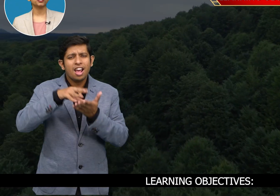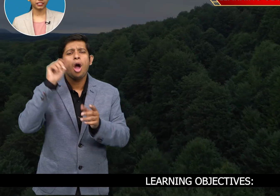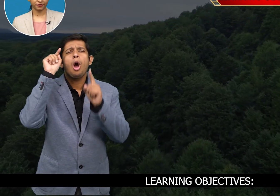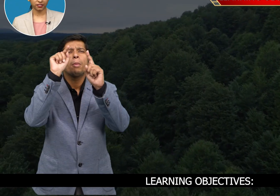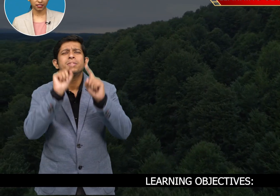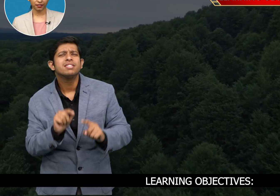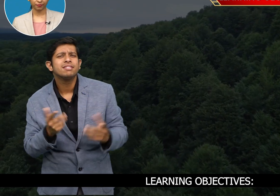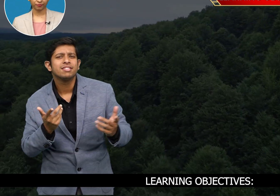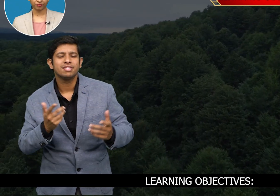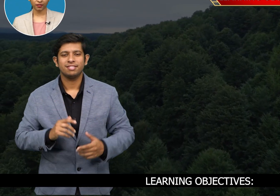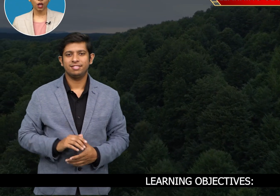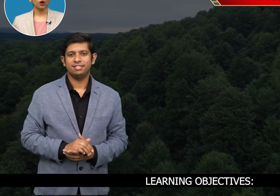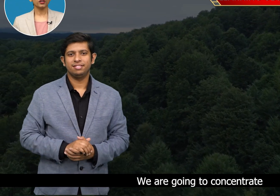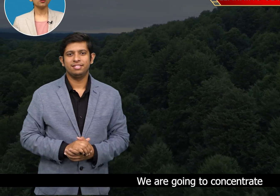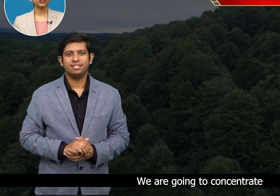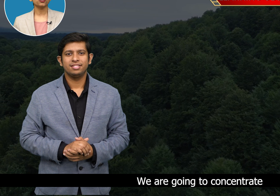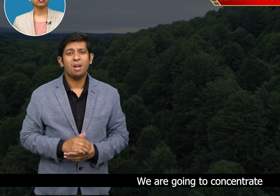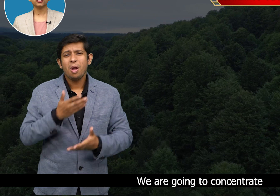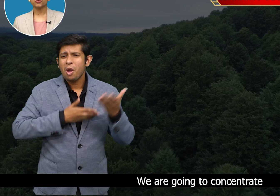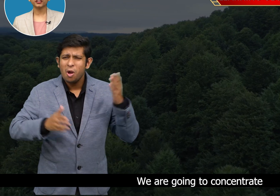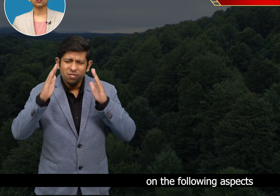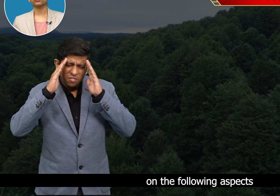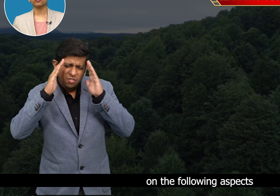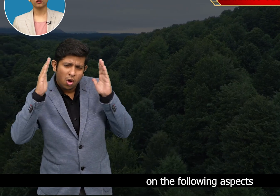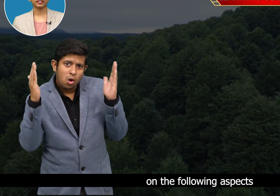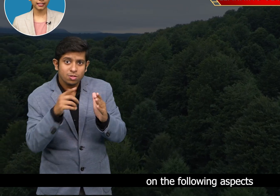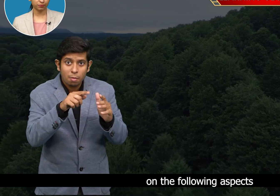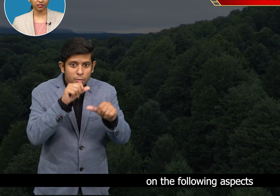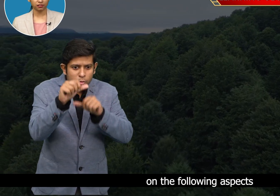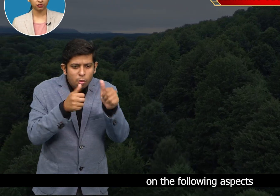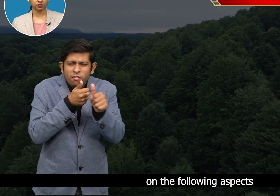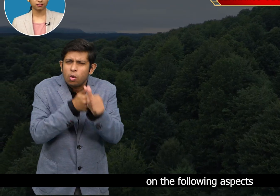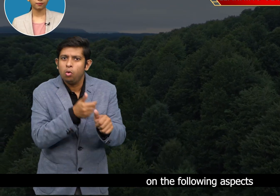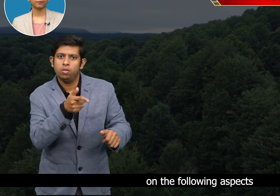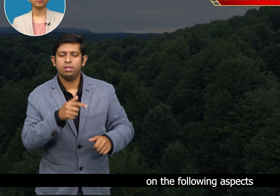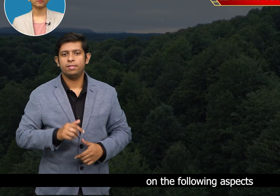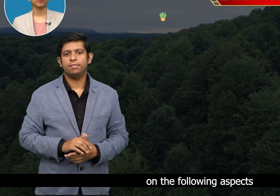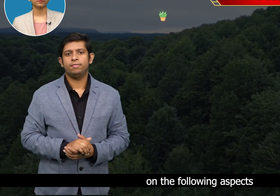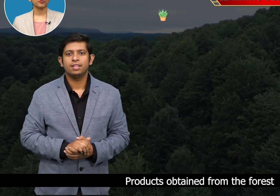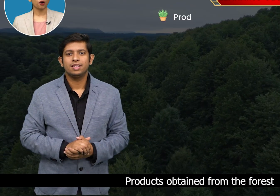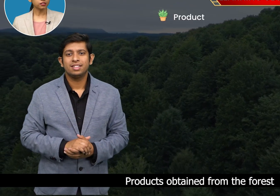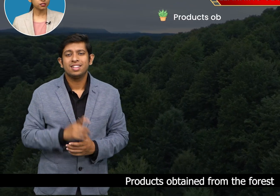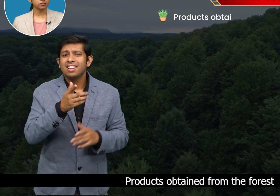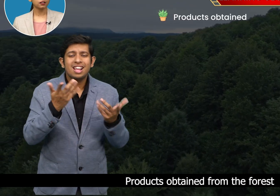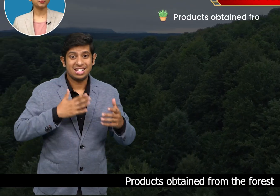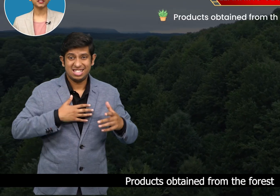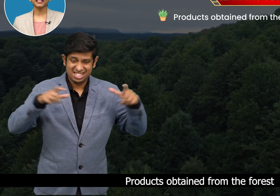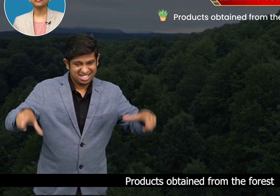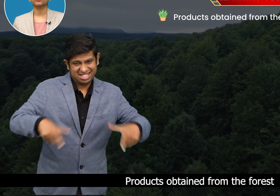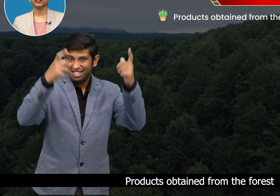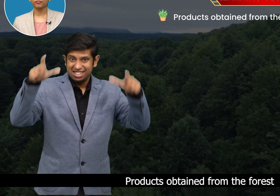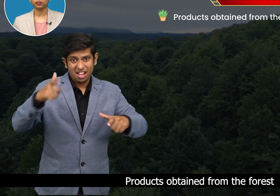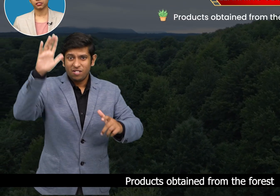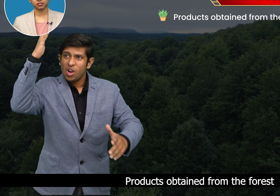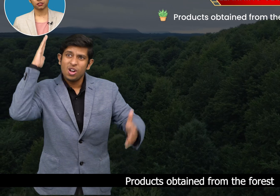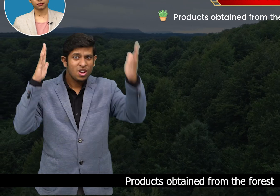Learning objectives. We are going to concentrate on the following aspects. Products obtained